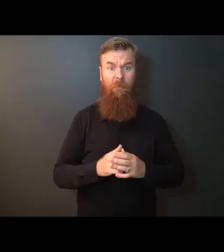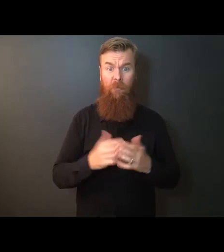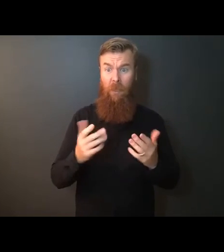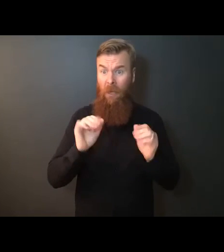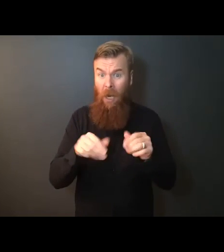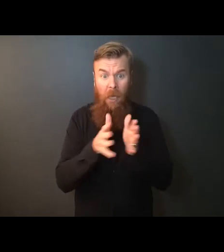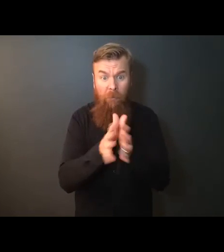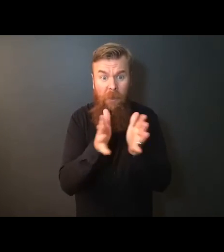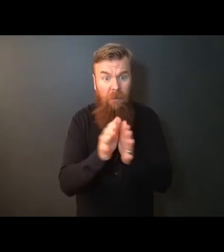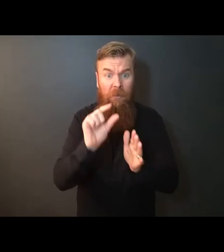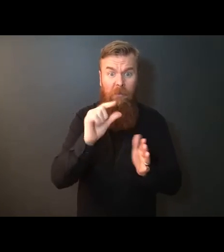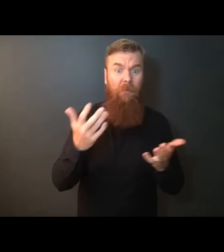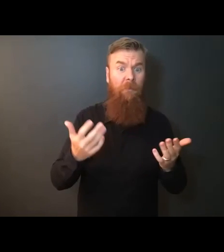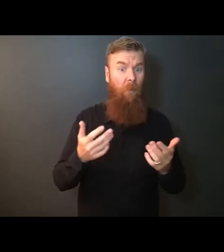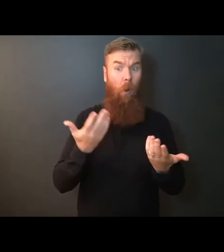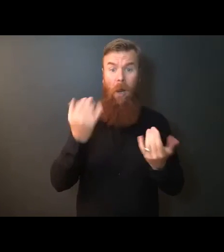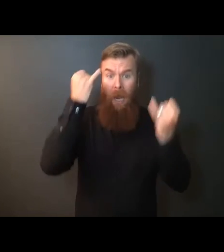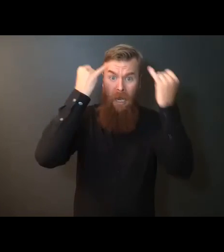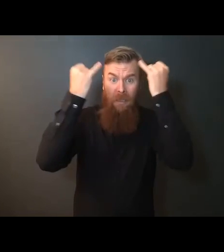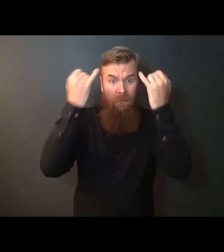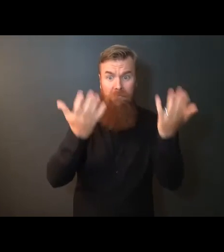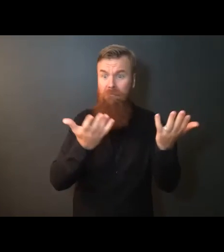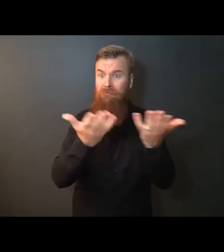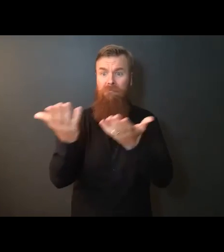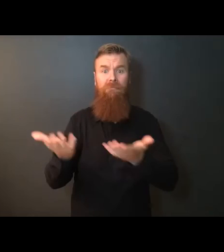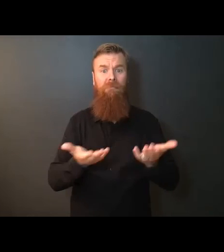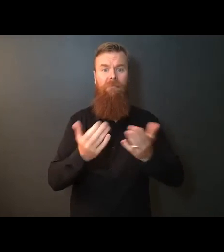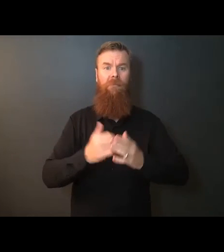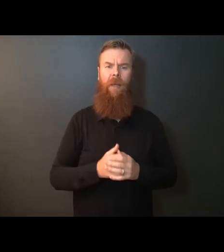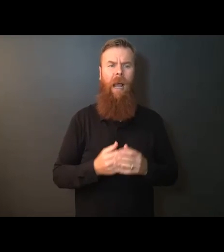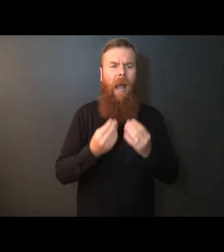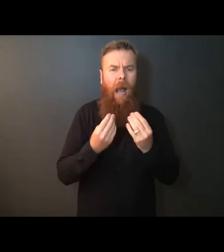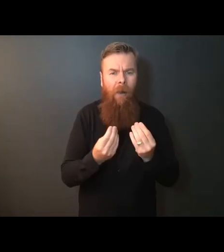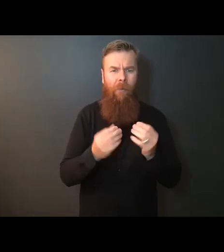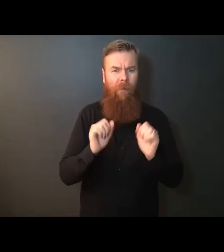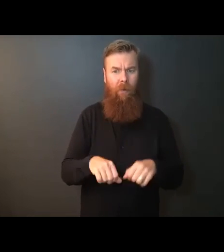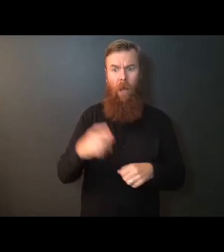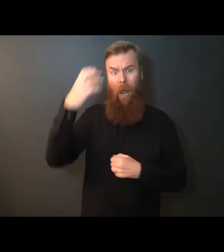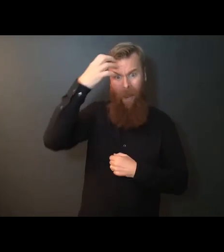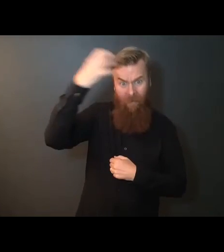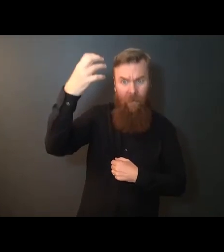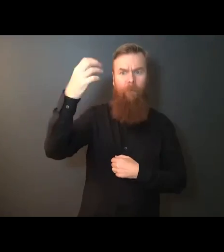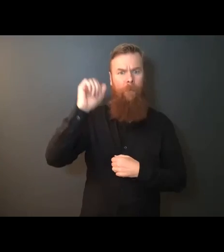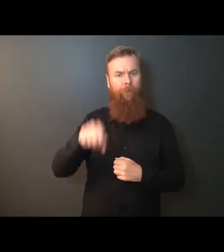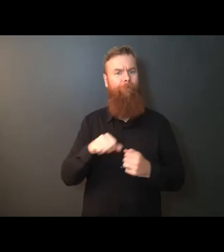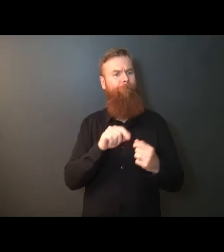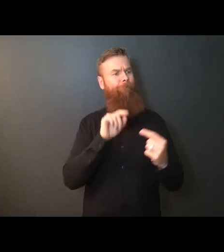suggestions or ideas on how governments could reach out to youth with disabilities for better consultation of